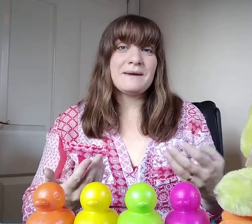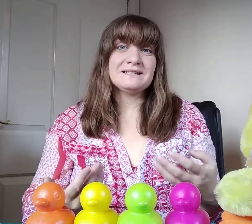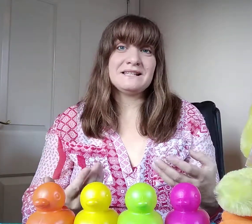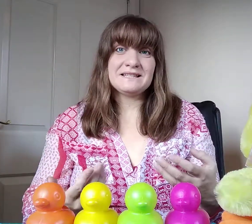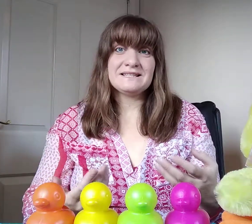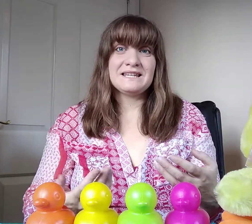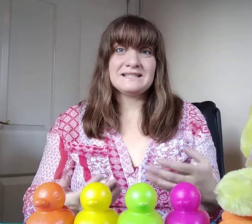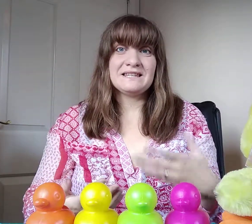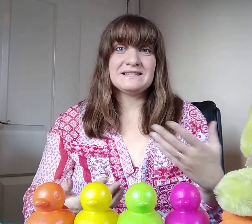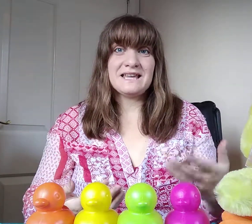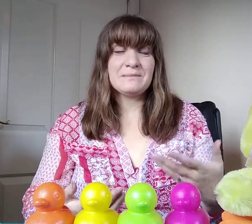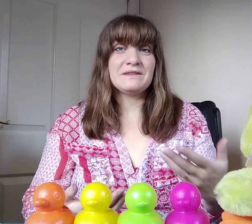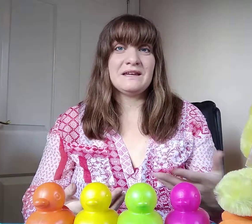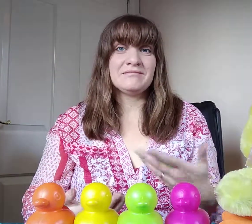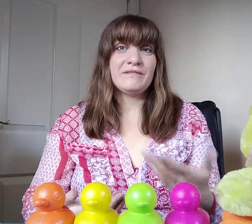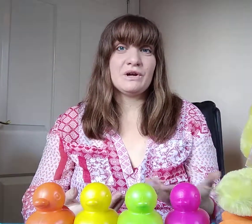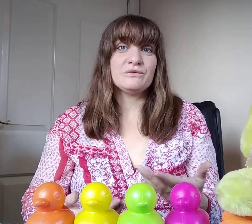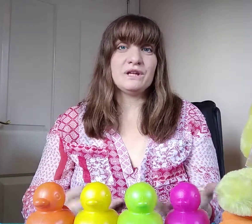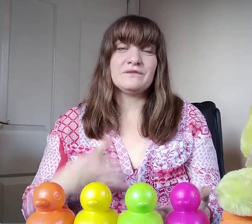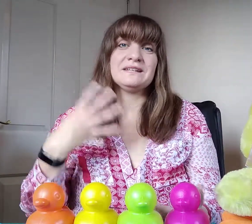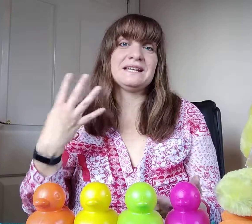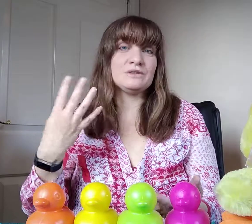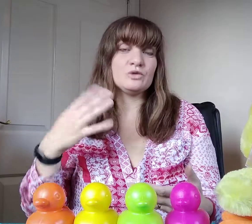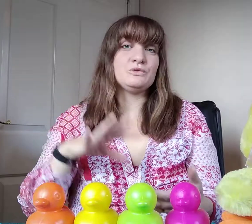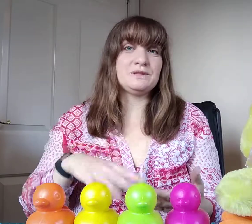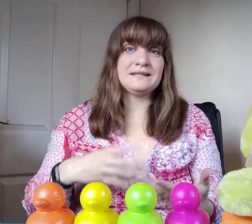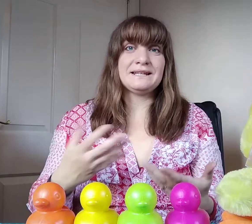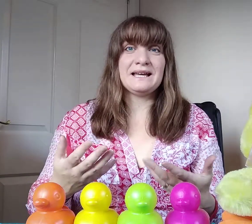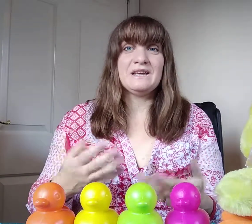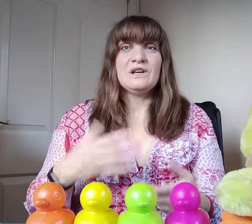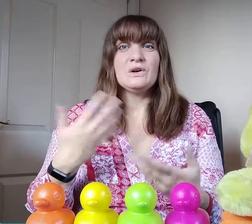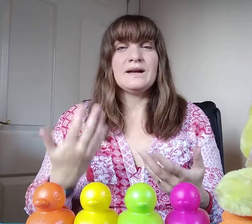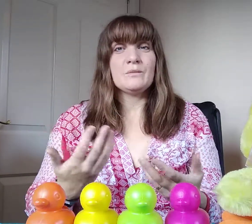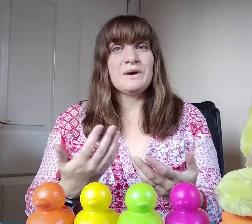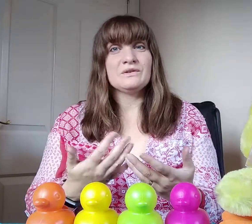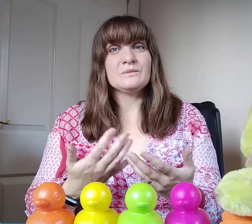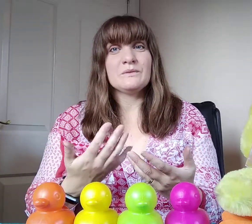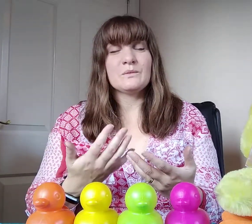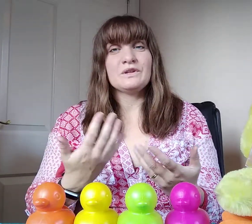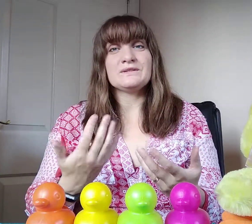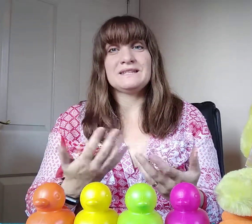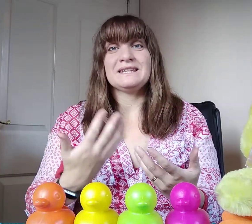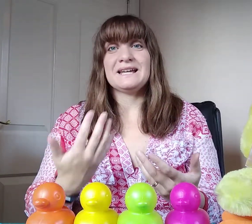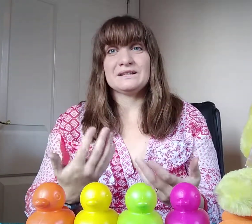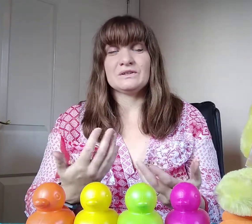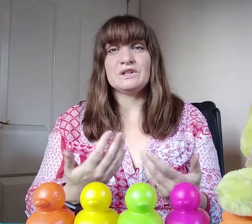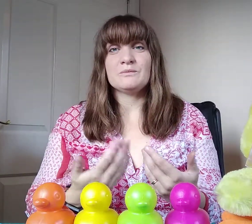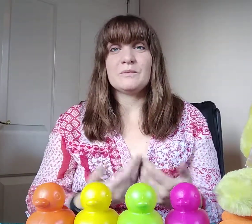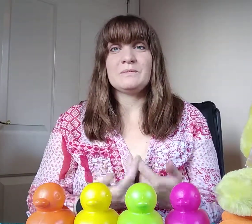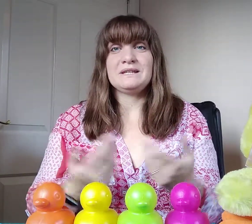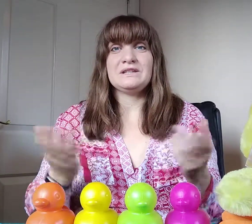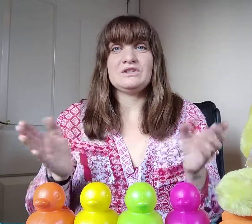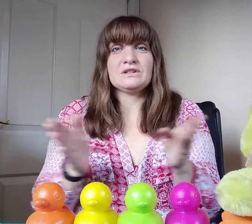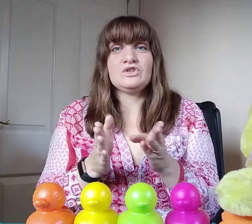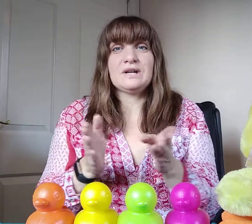basically sing the same thing over and over. 4 petits canards. When you're singing 4, you probably need to just contract it a